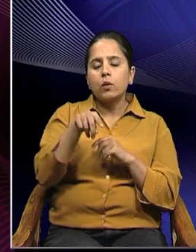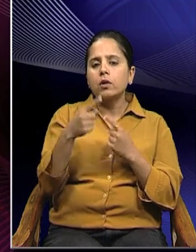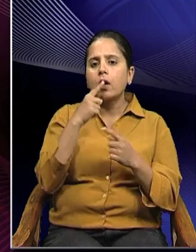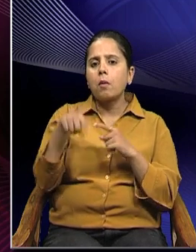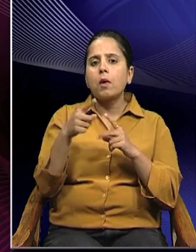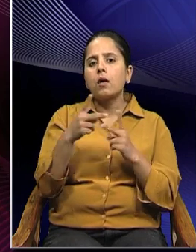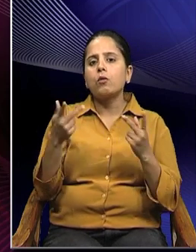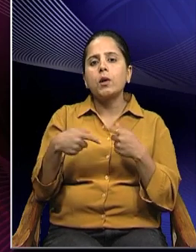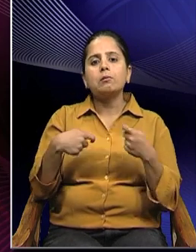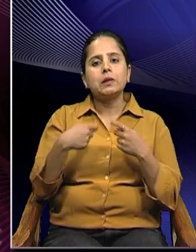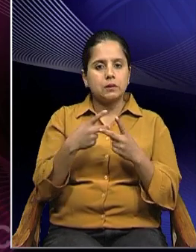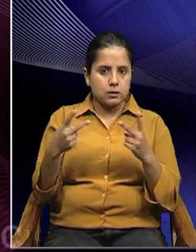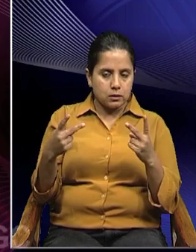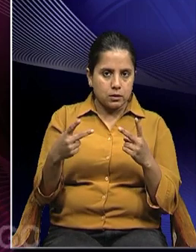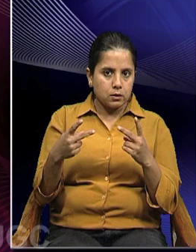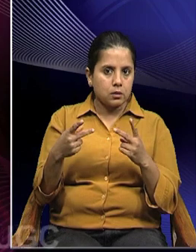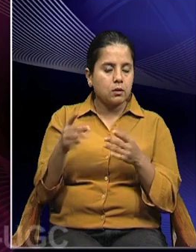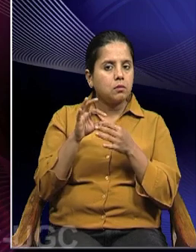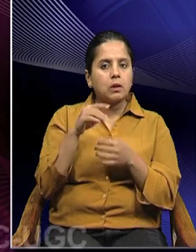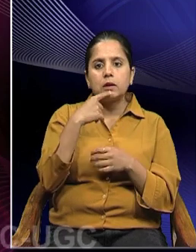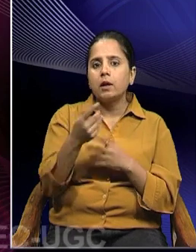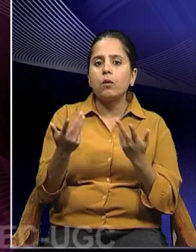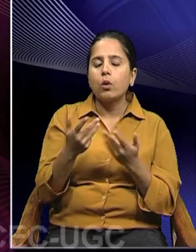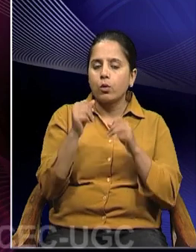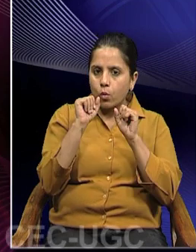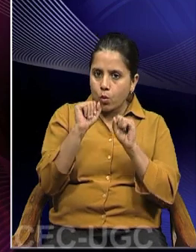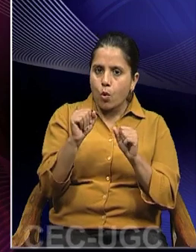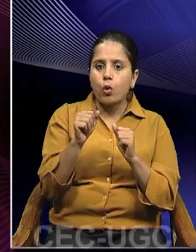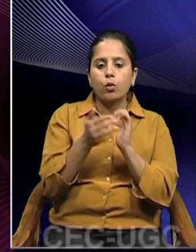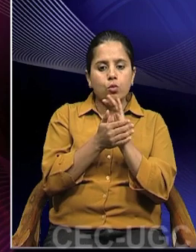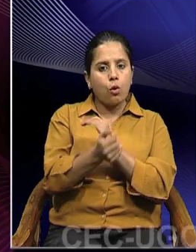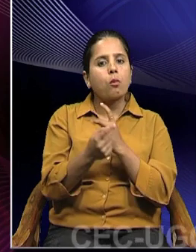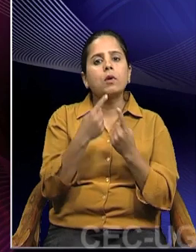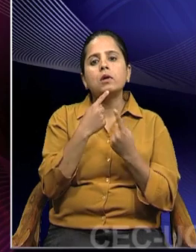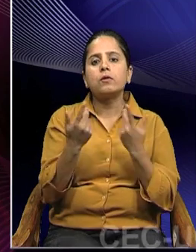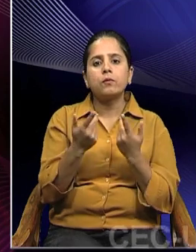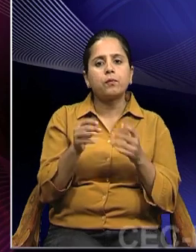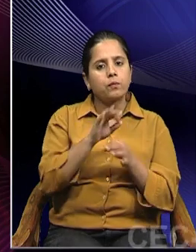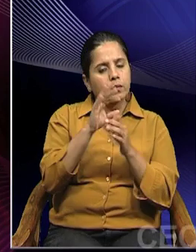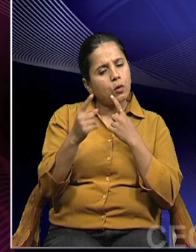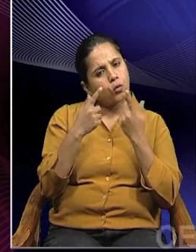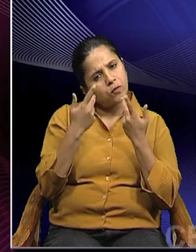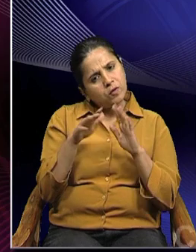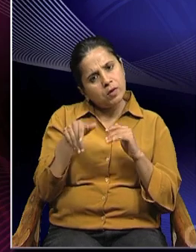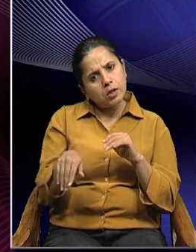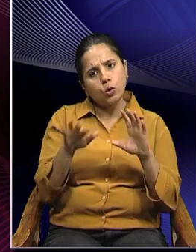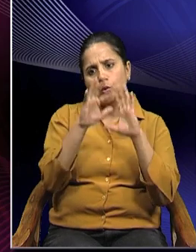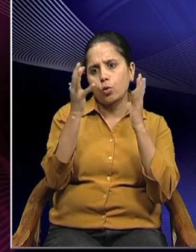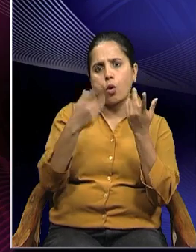about the business, about your competence. So, they have already spoken about